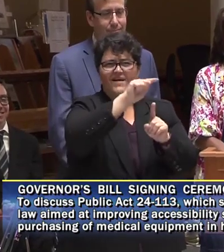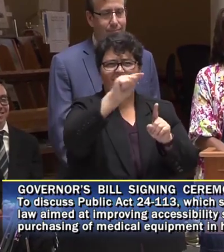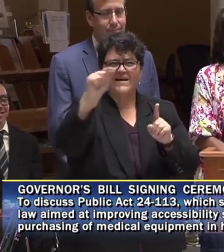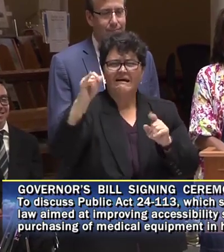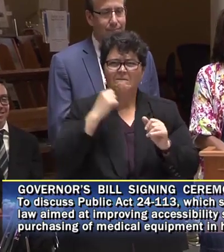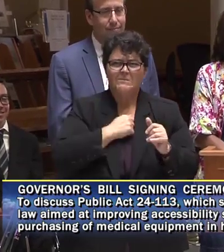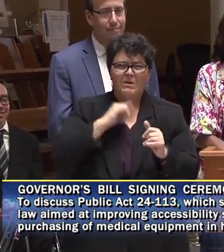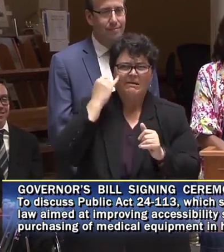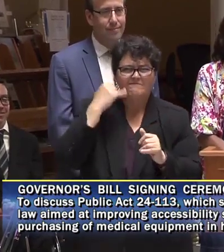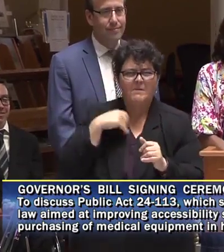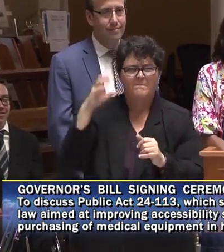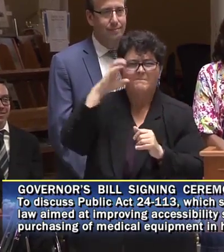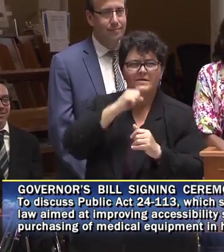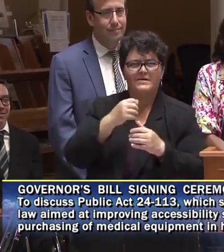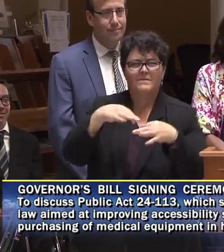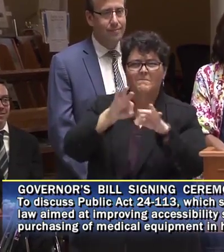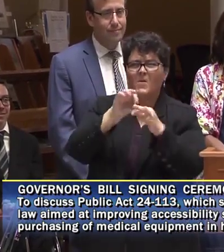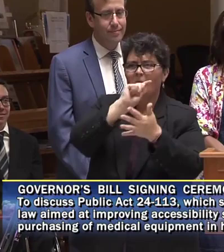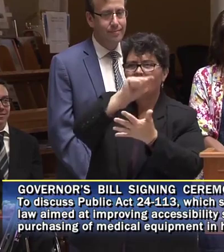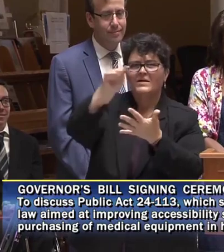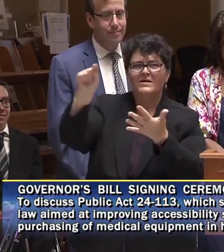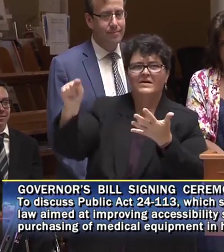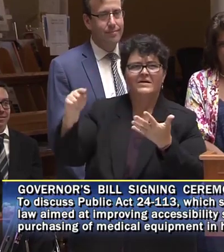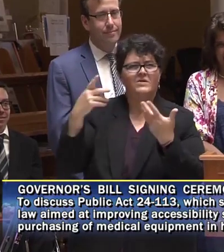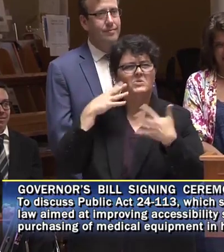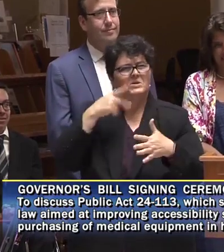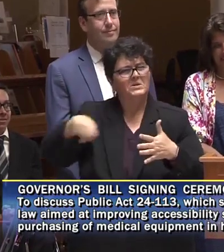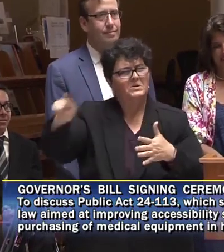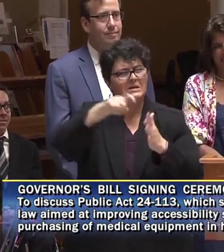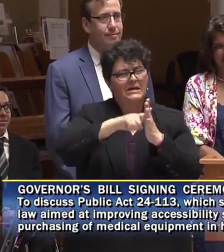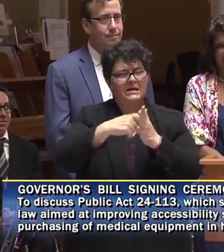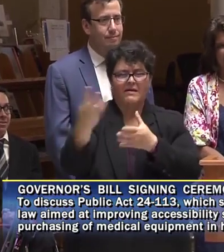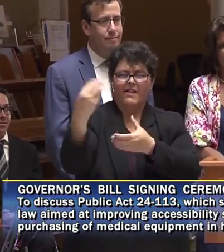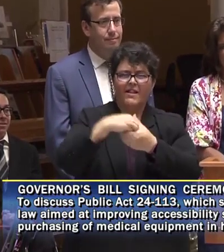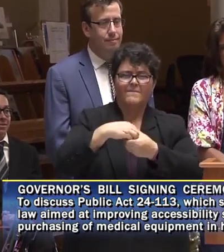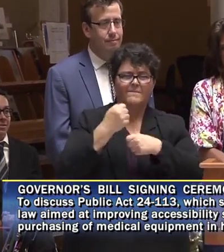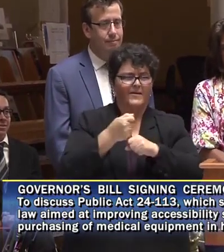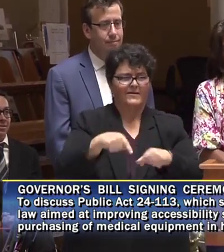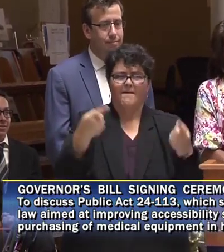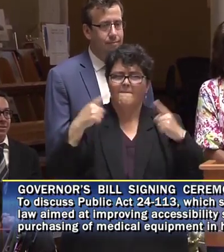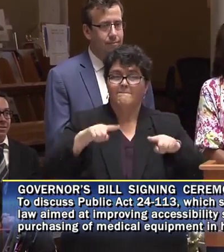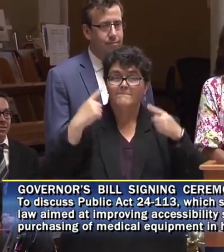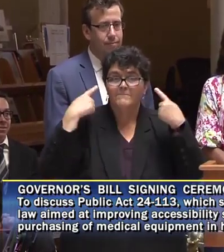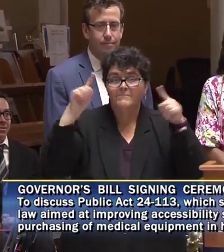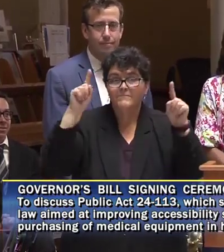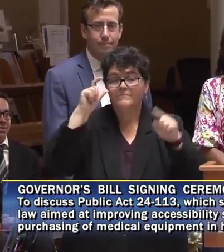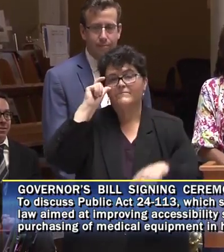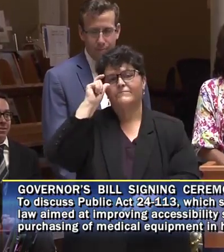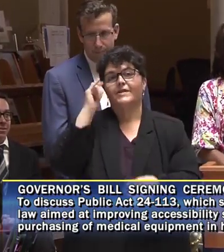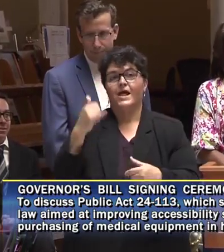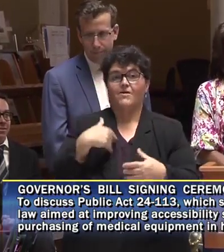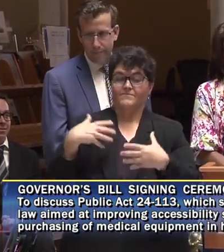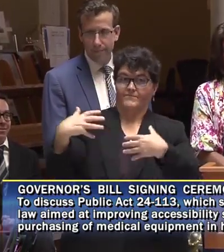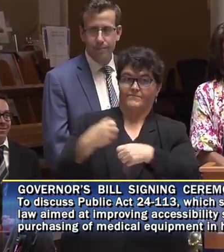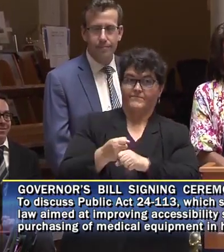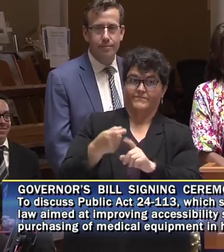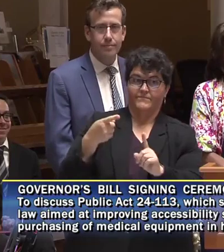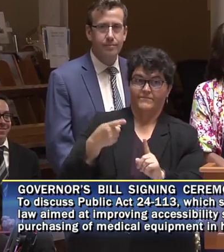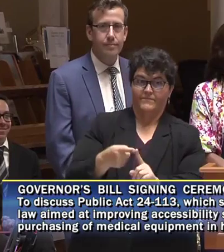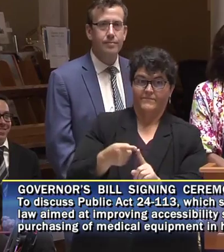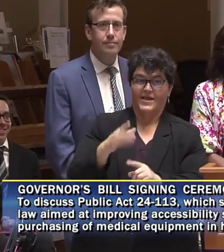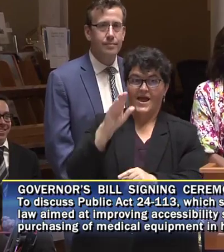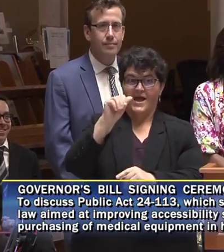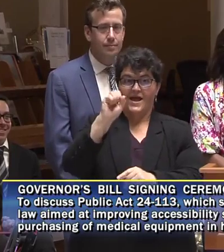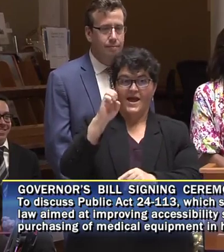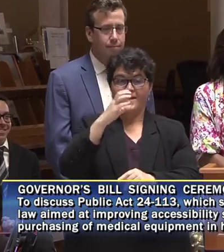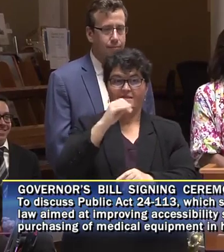So I just want to close by following up on what Representative Case had to say and what Jonathan Sigworth had to say.